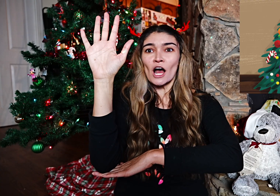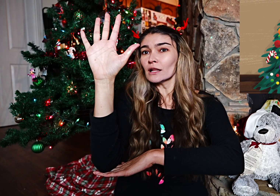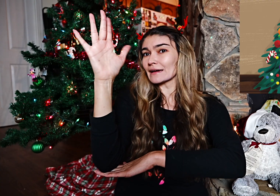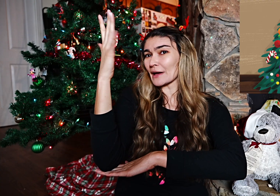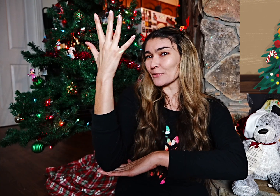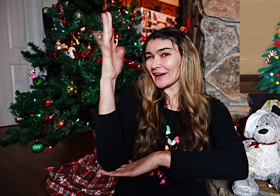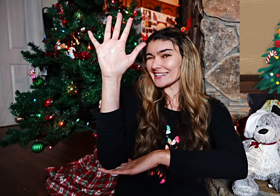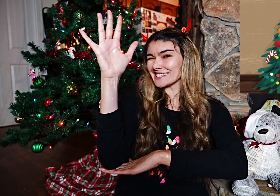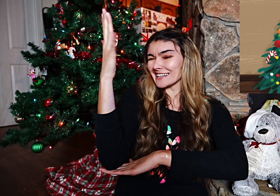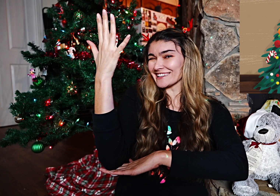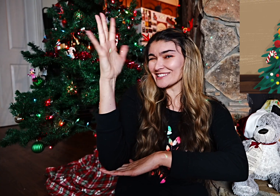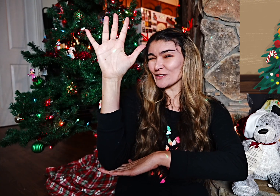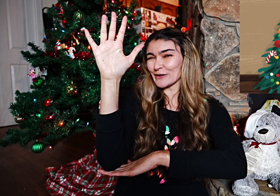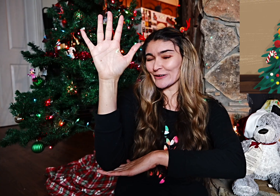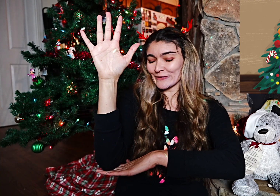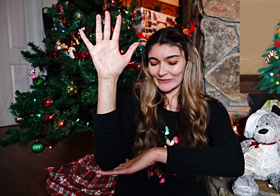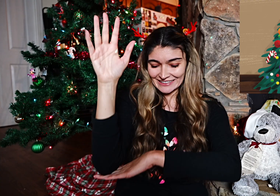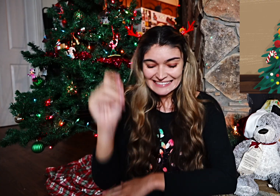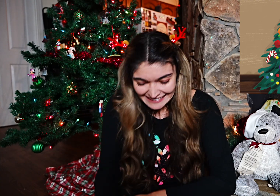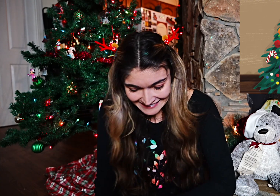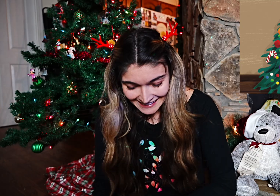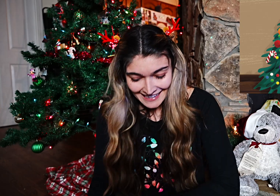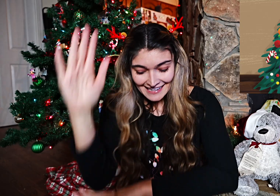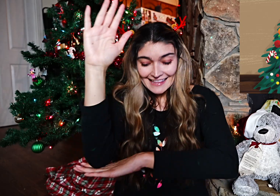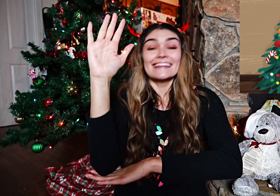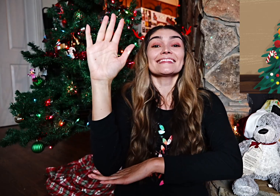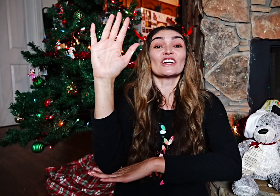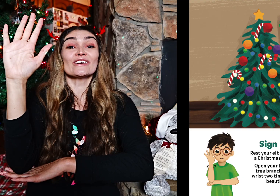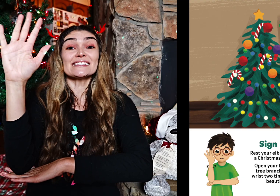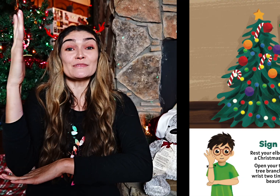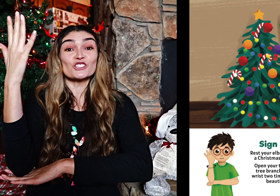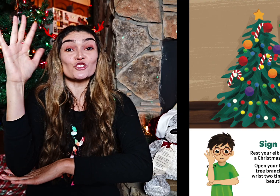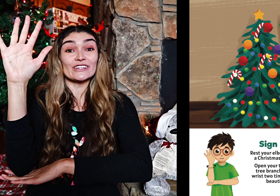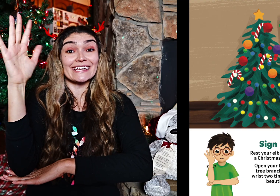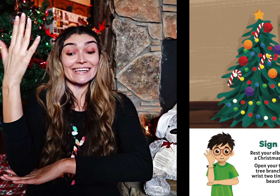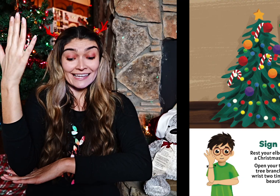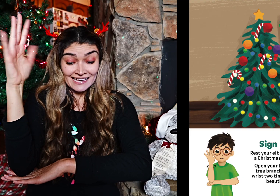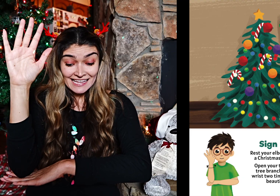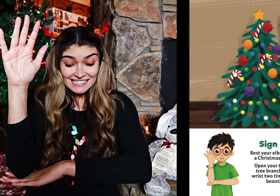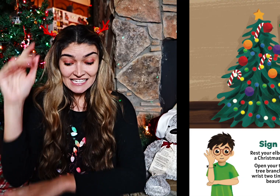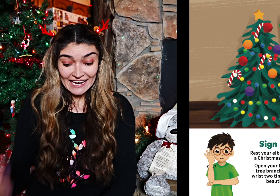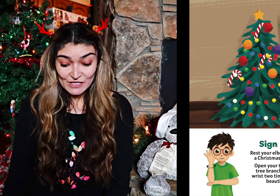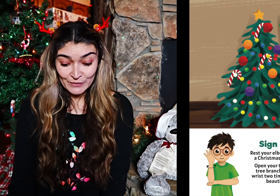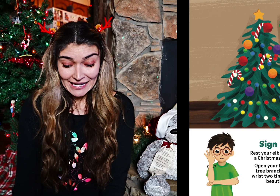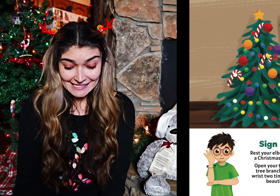Look at my branches. Super cool. The Christmas tree shines bright